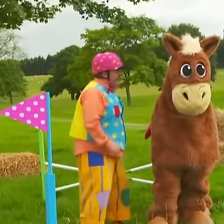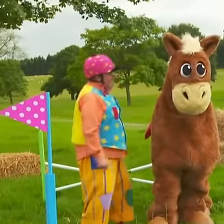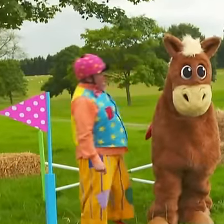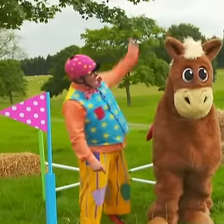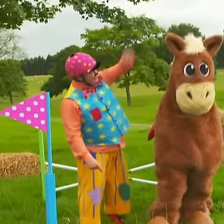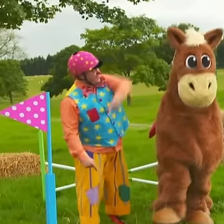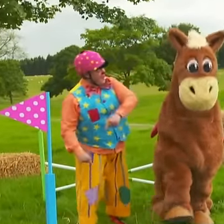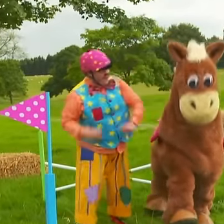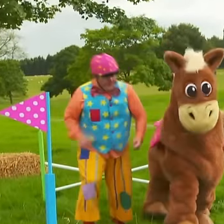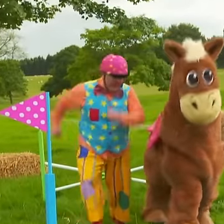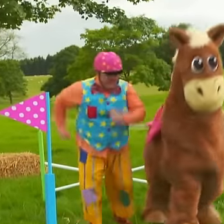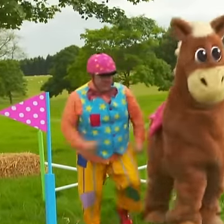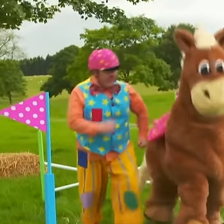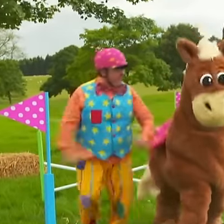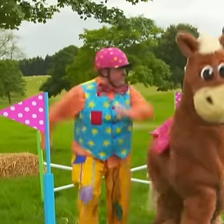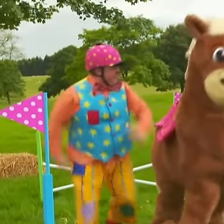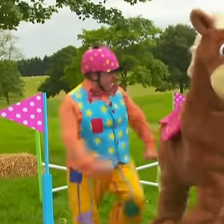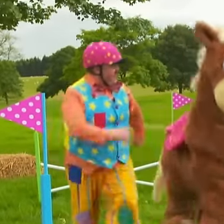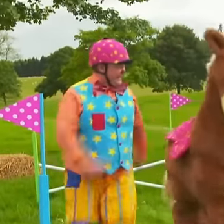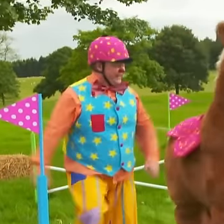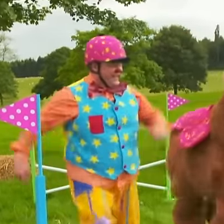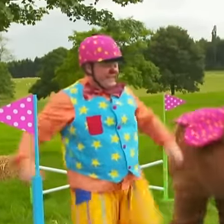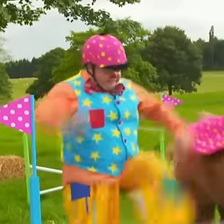One, two, three. Let's go! Yeah. Come on, Spotty, we can do this!